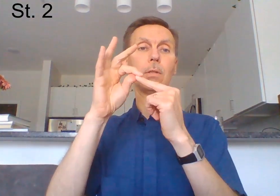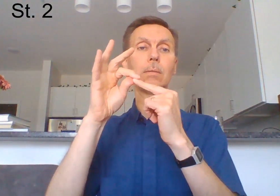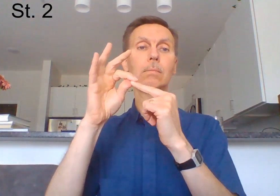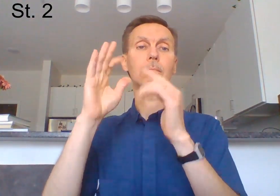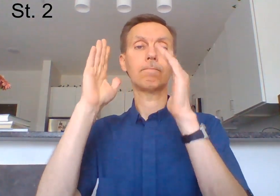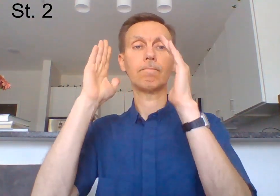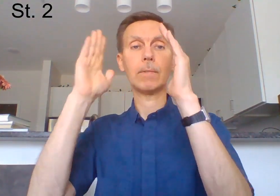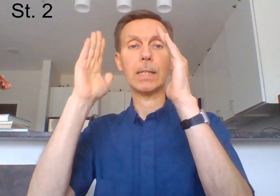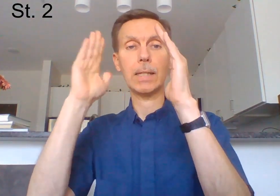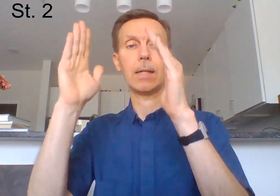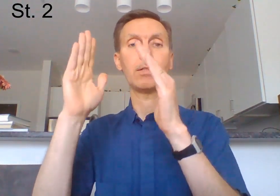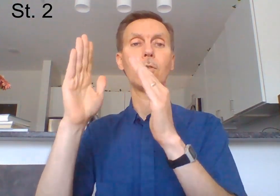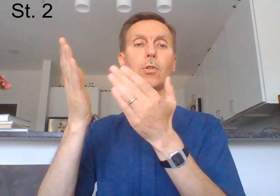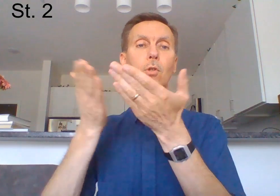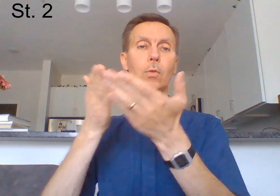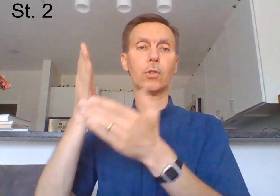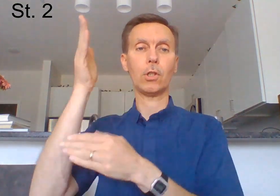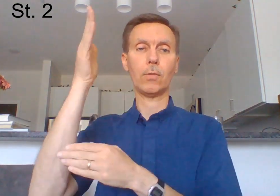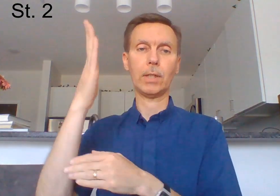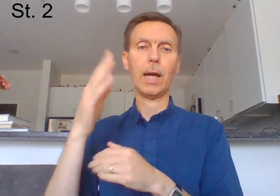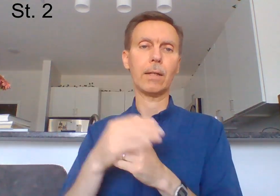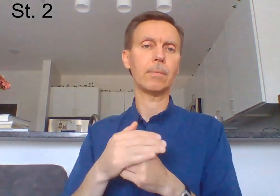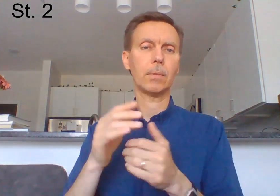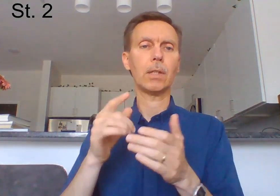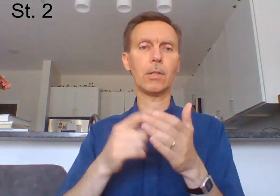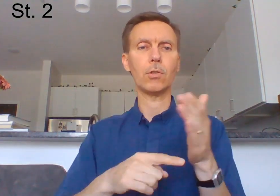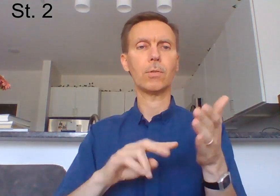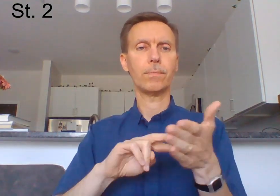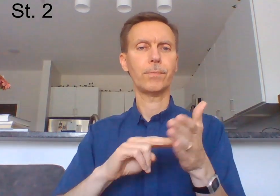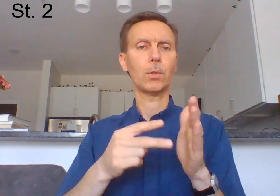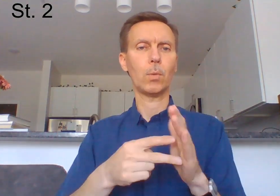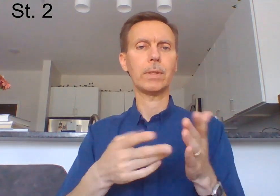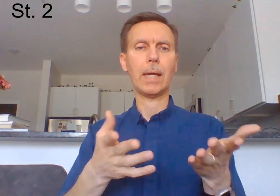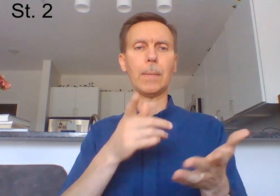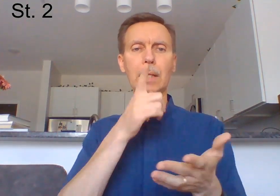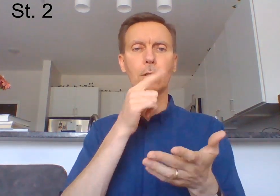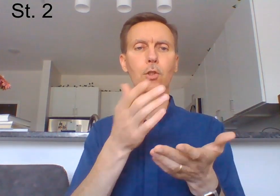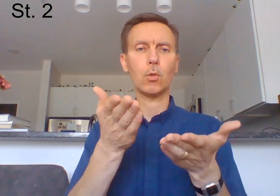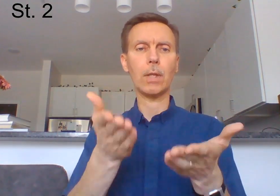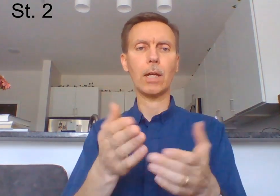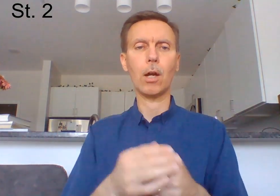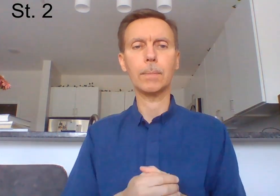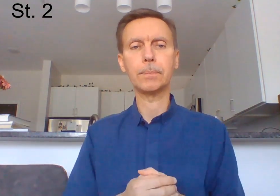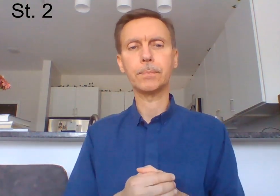special, attending to and serving God is what that means, is who they are.